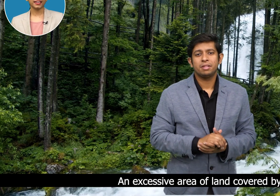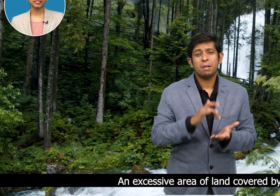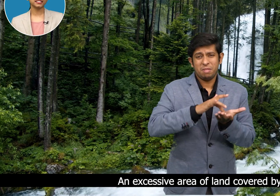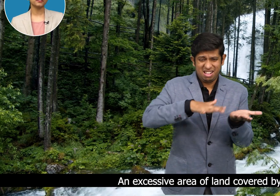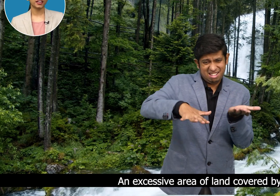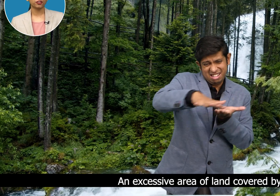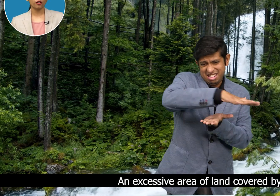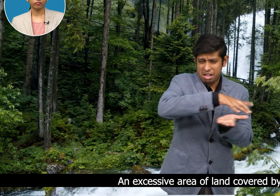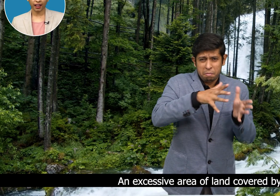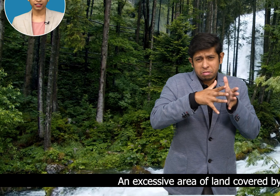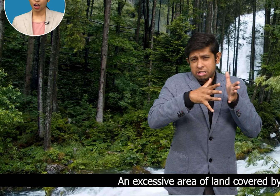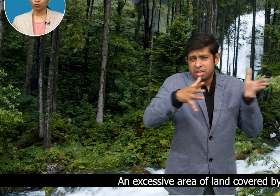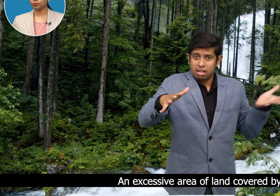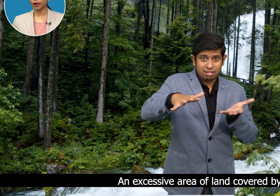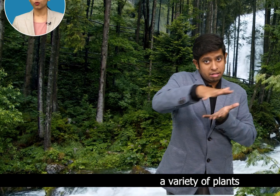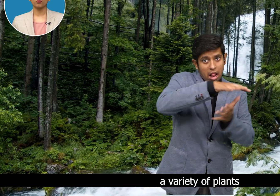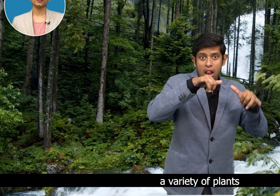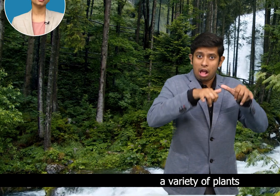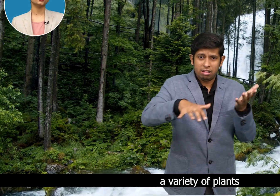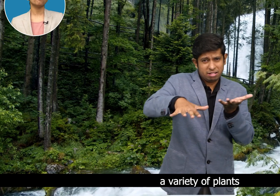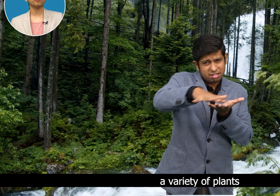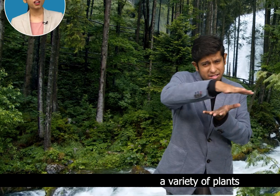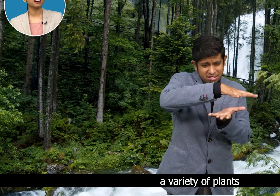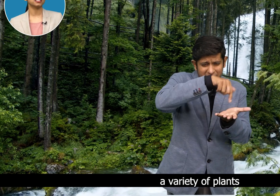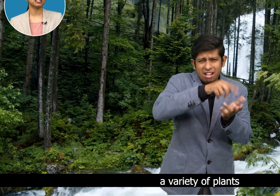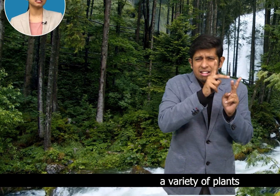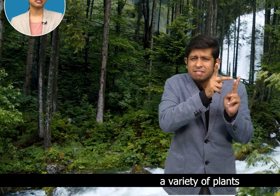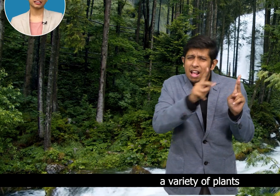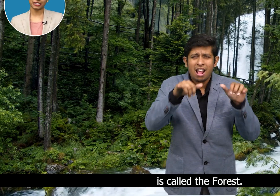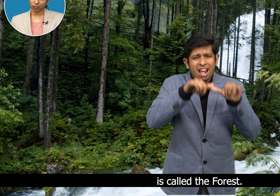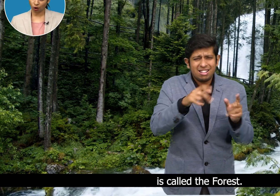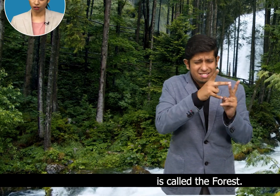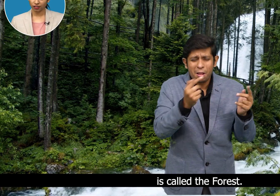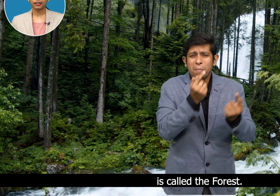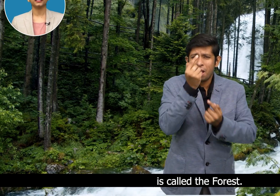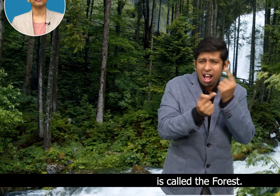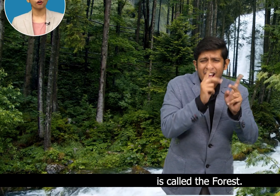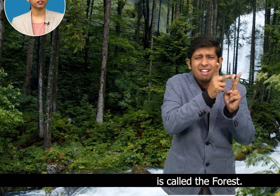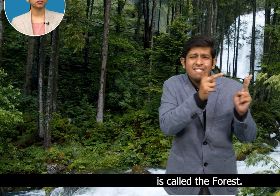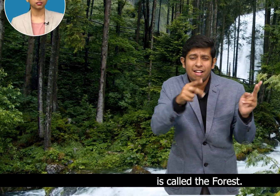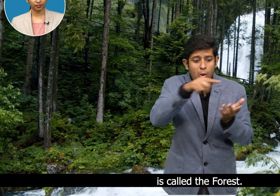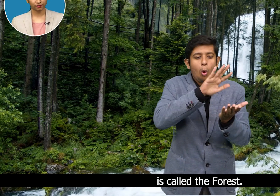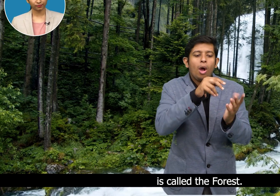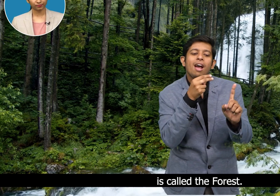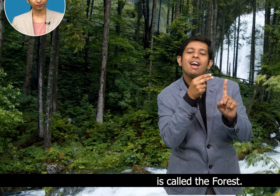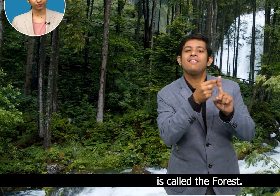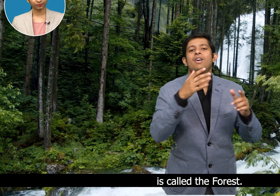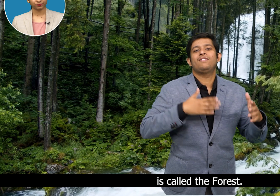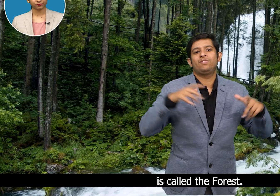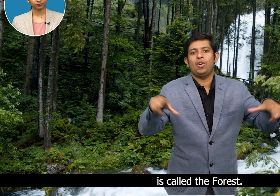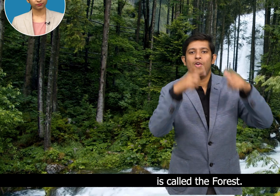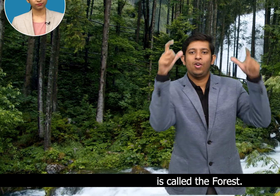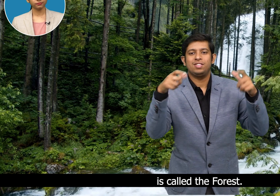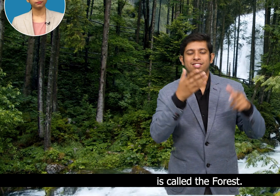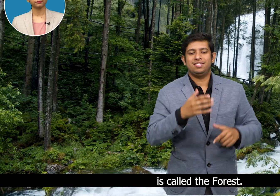An excessive area of land covered by a variety of plants is called the forest.